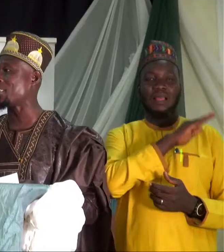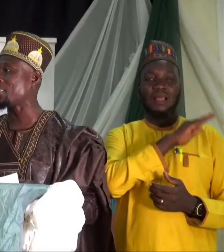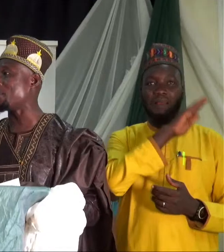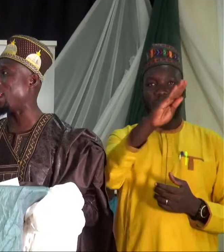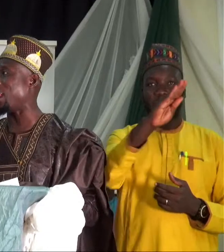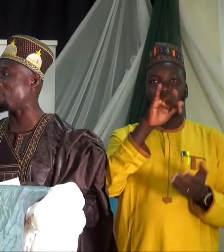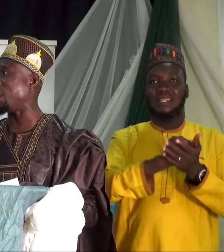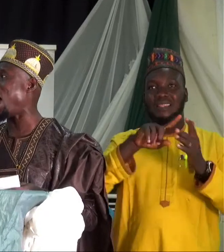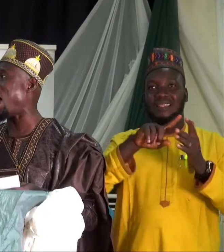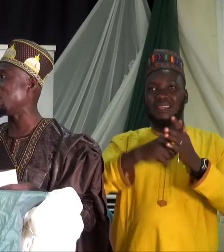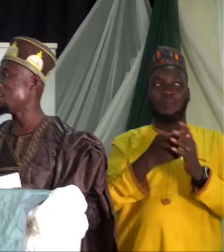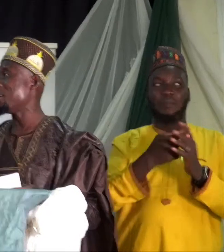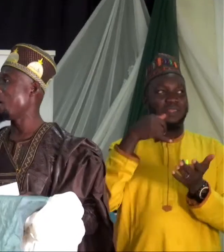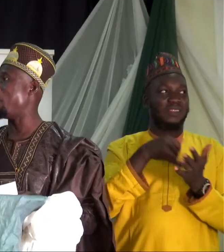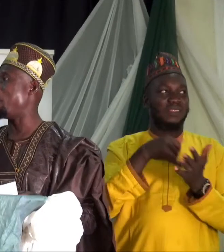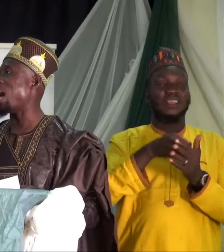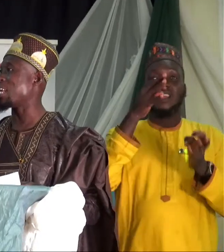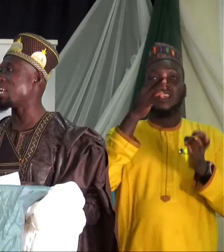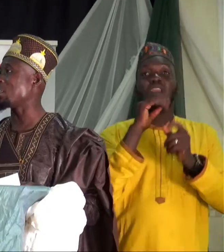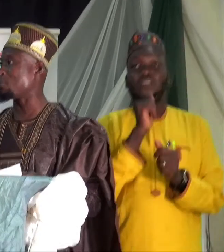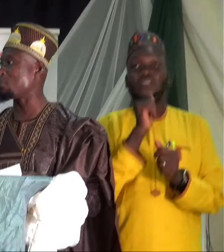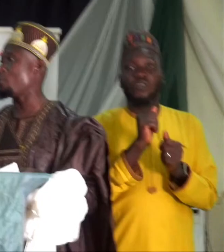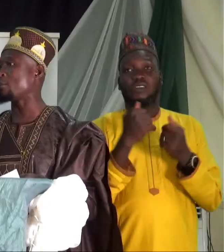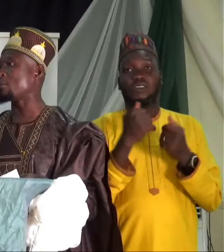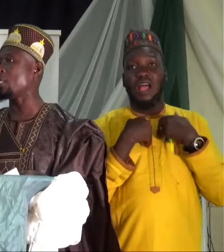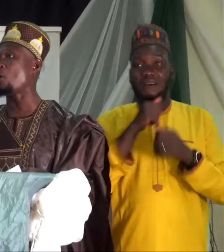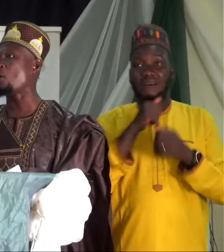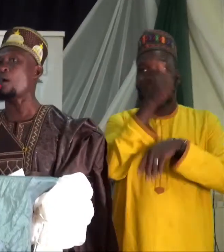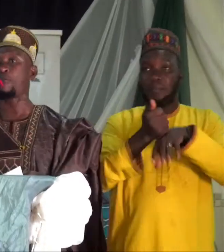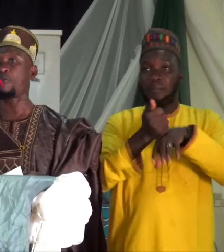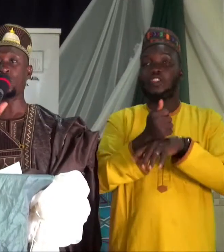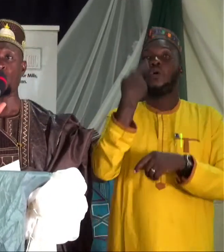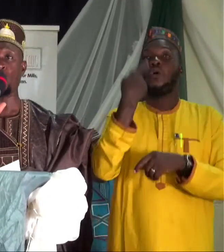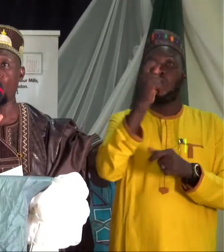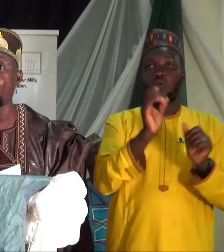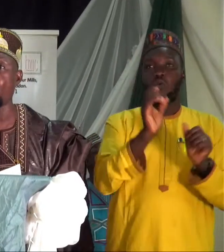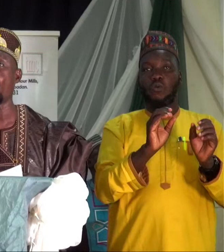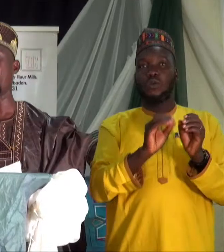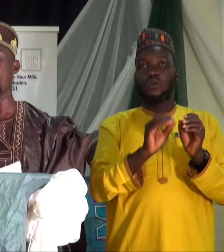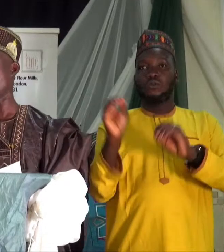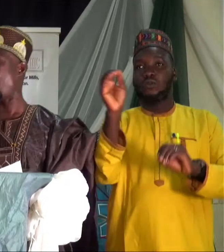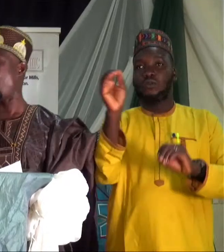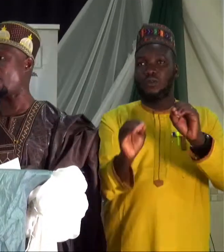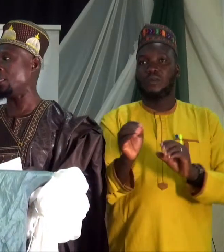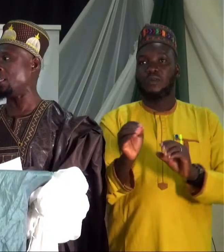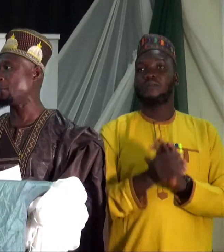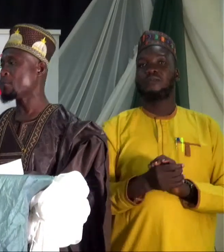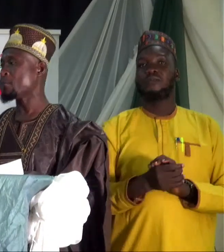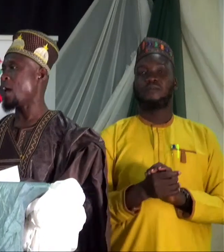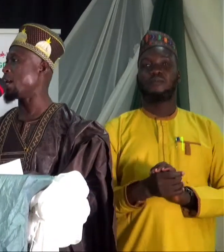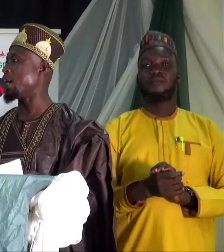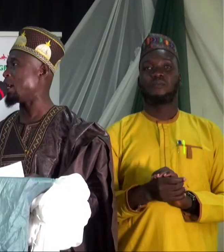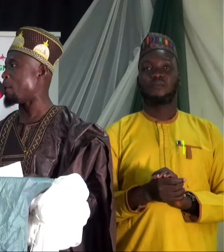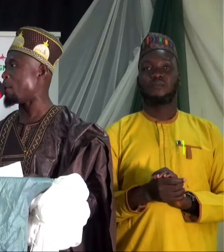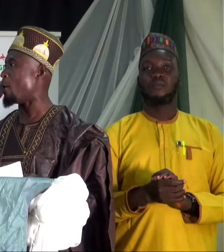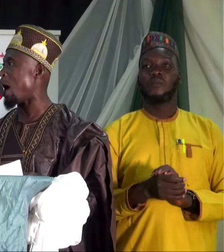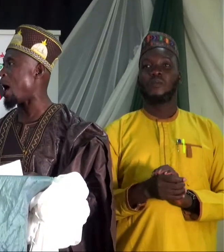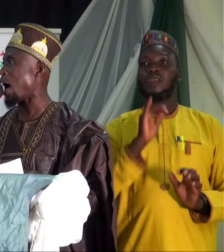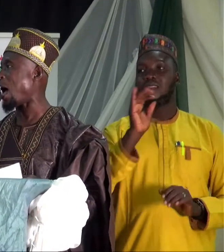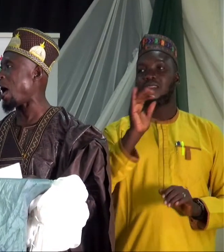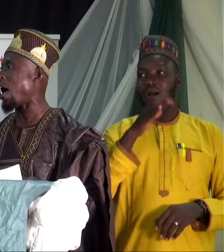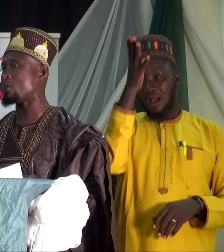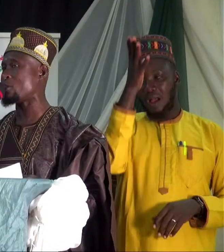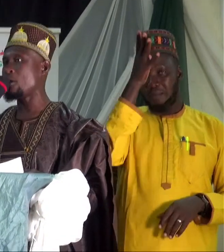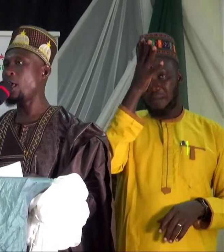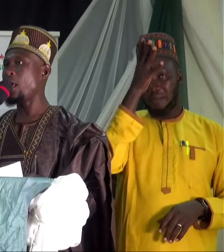ba la fe la bo ti ri nu ba se to se gbogbo eto yi ti gbogbo e fi se kun bi do bi en fo yi a na ni baba wa